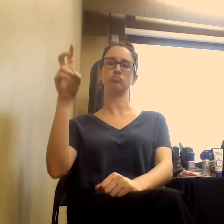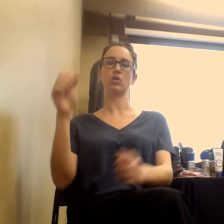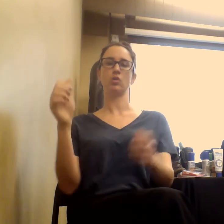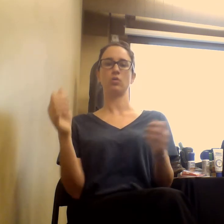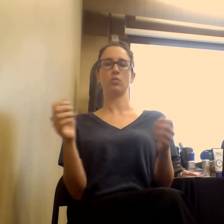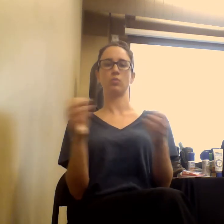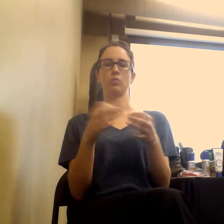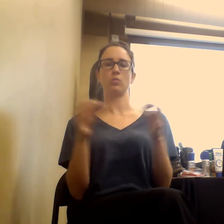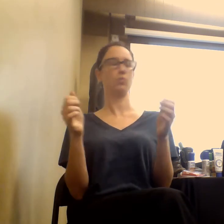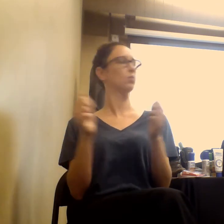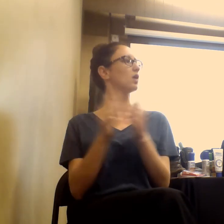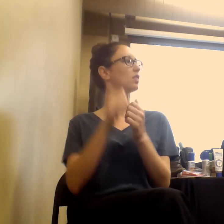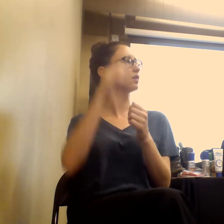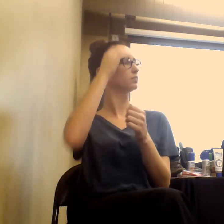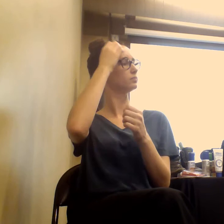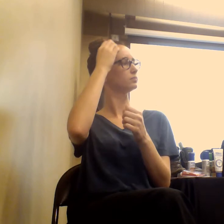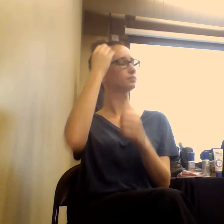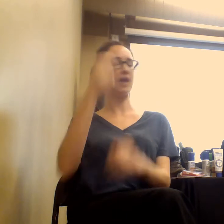out, because that is tough.